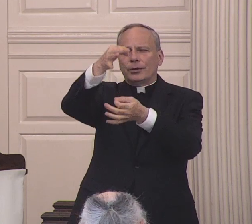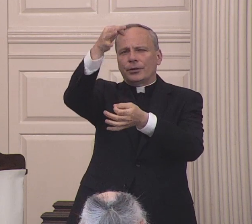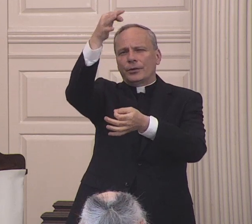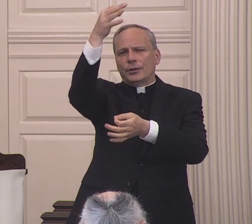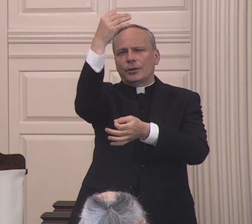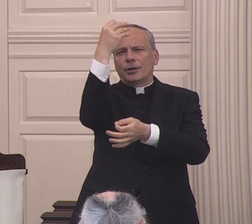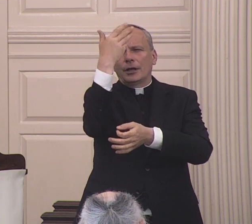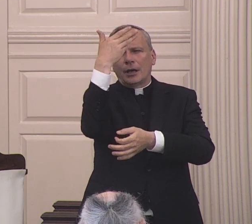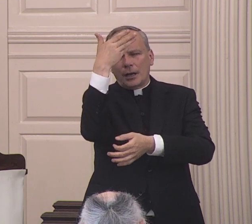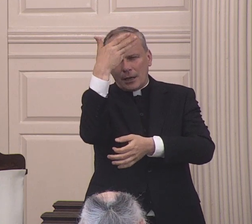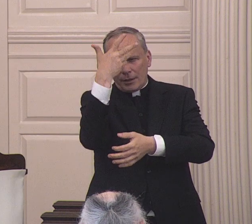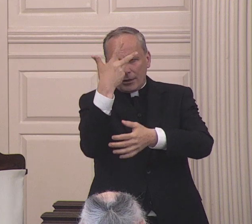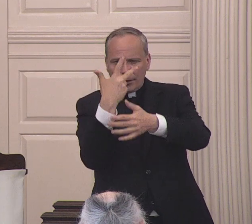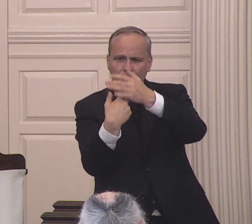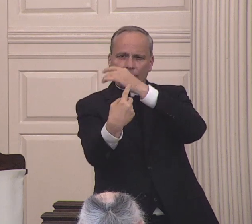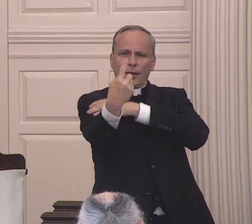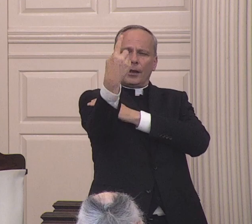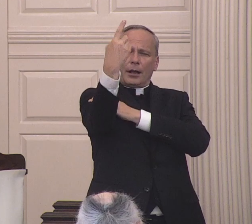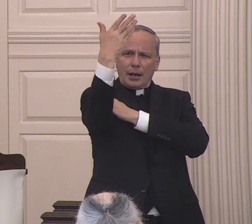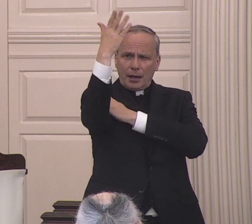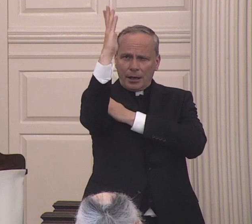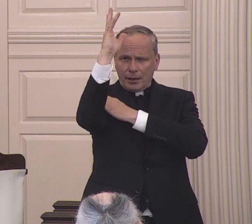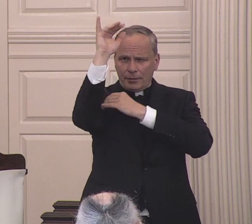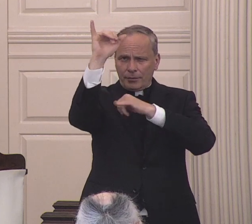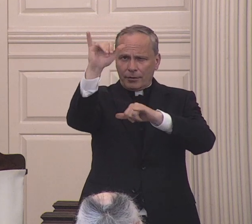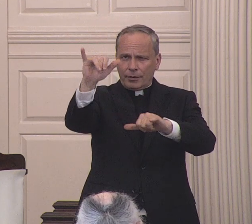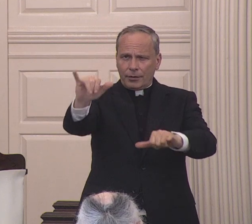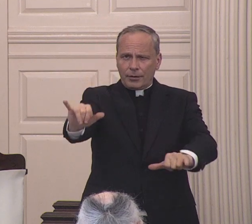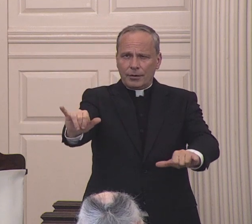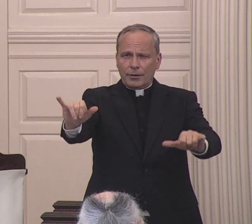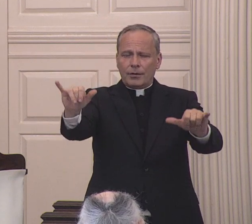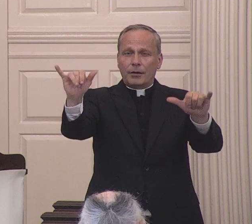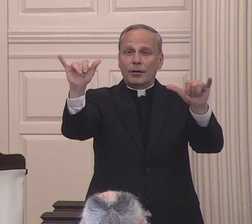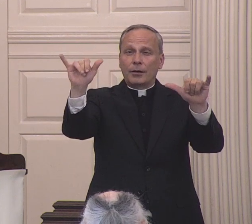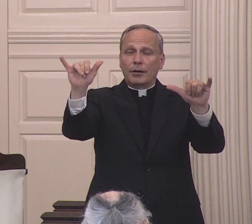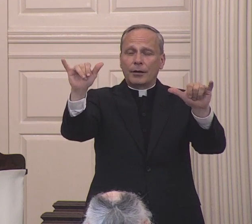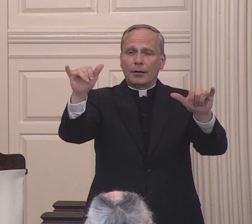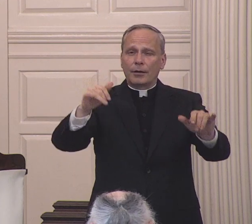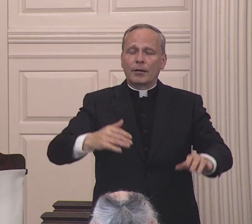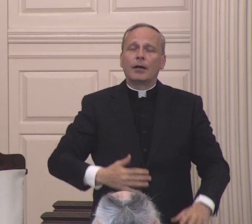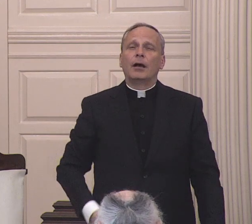Spirit, one God forever and ever.